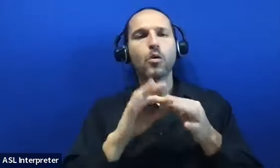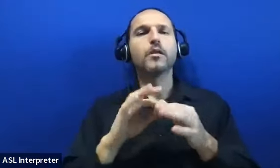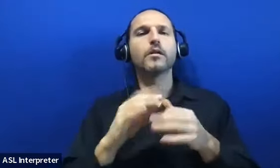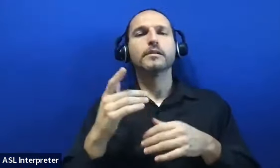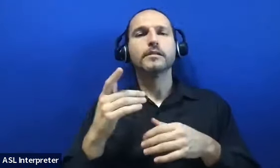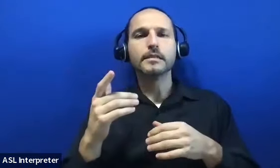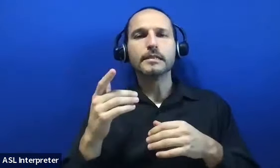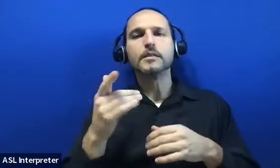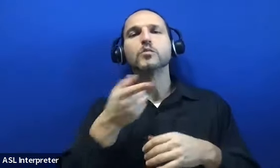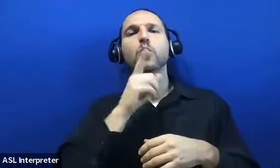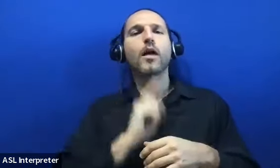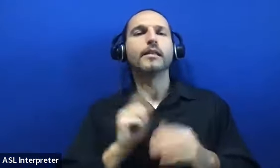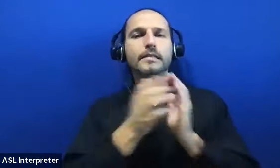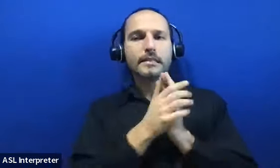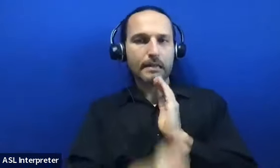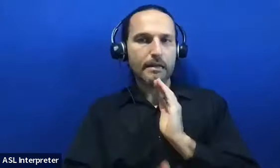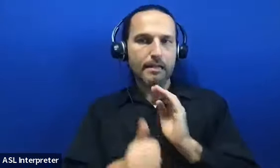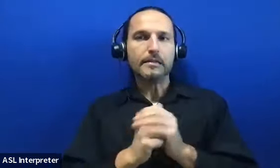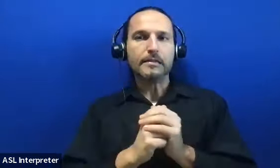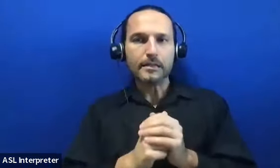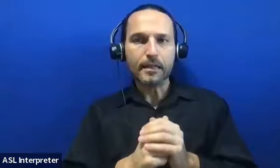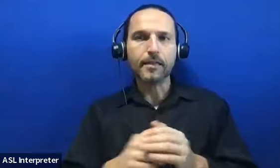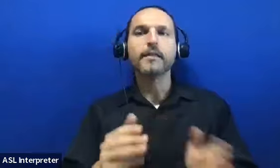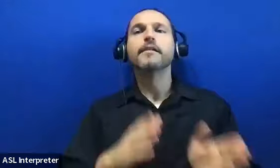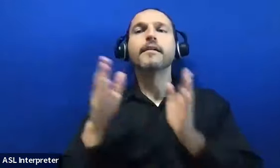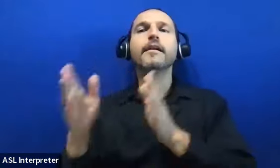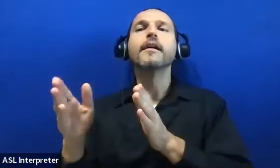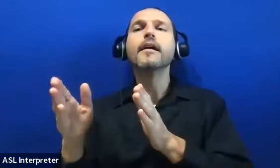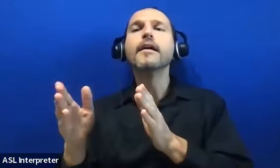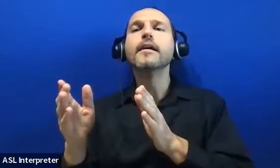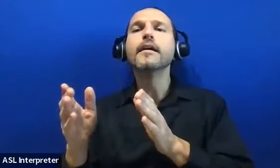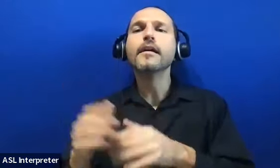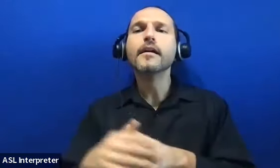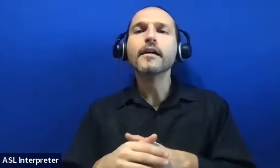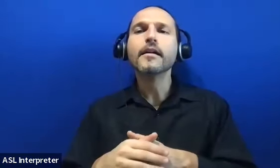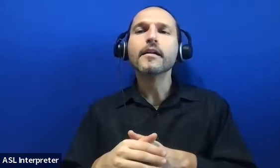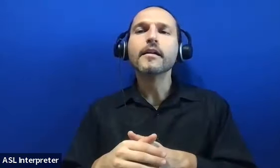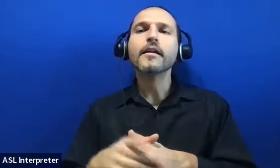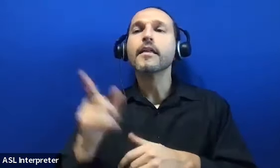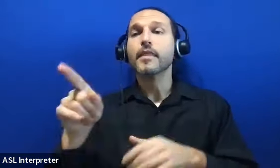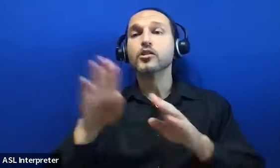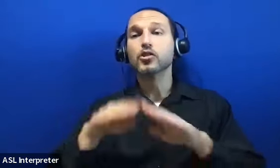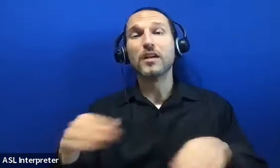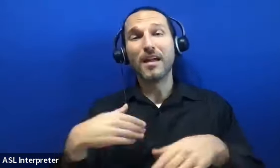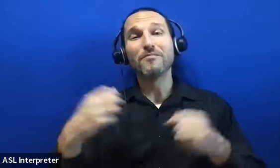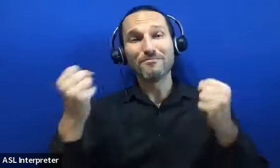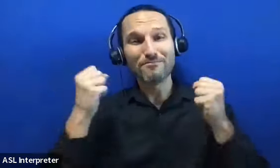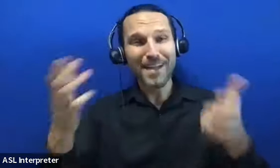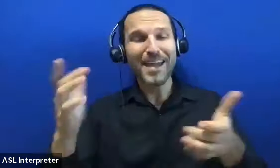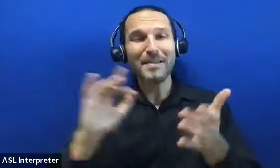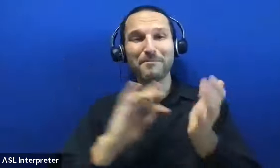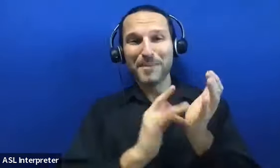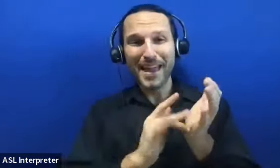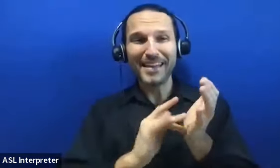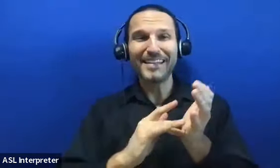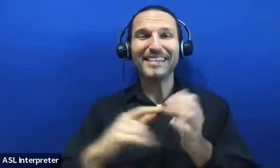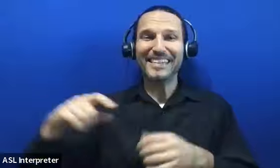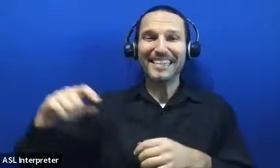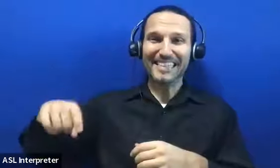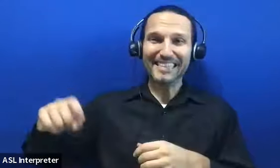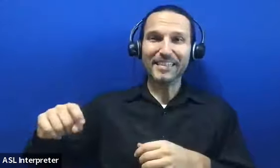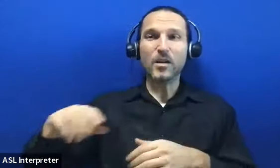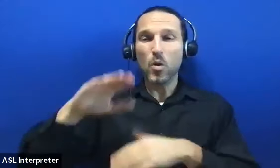skills. So we can get issues from that as well. And then really the fact that these children have a lot of medical needs,